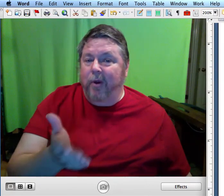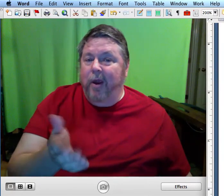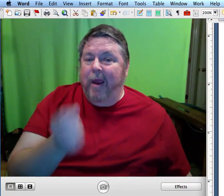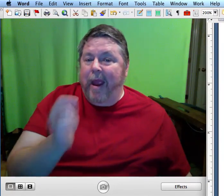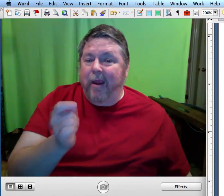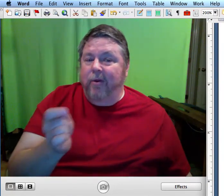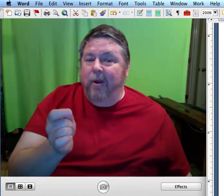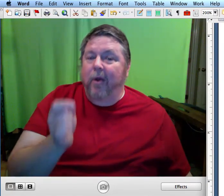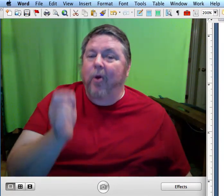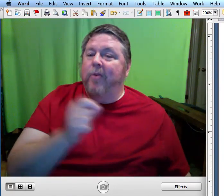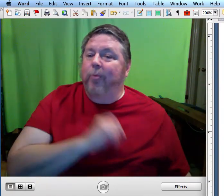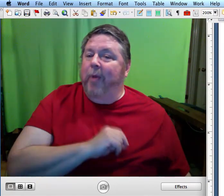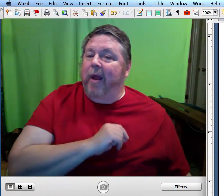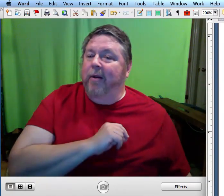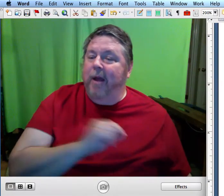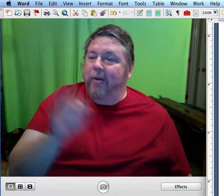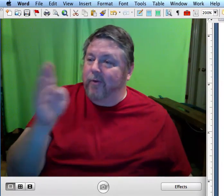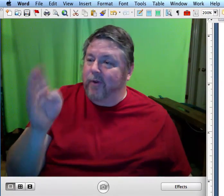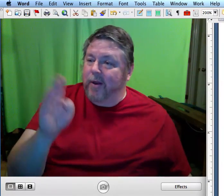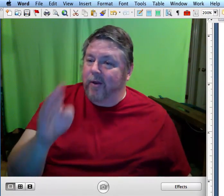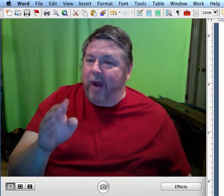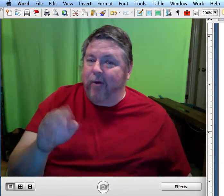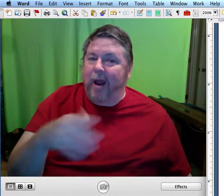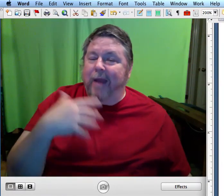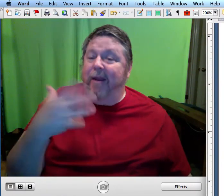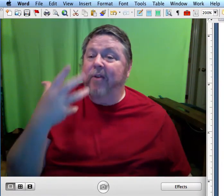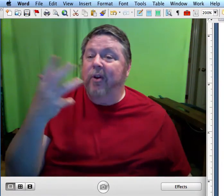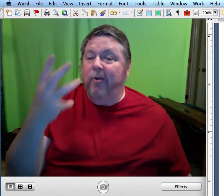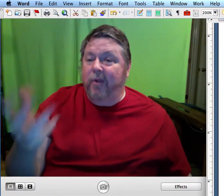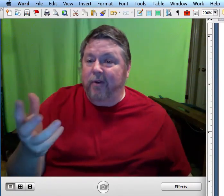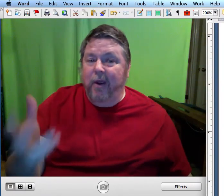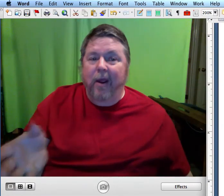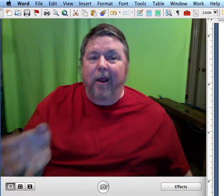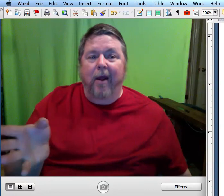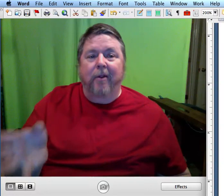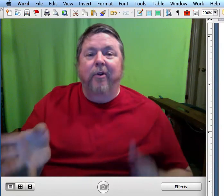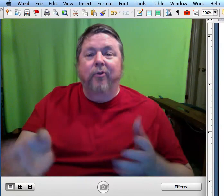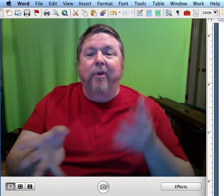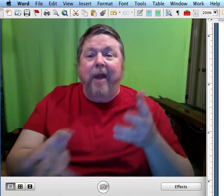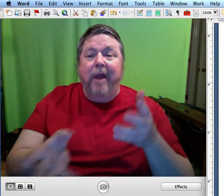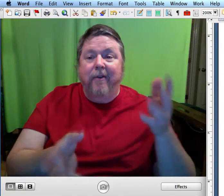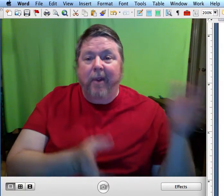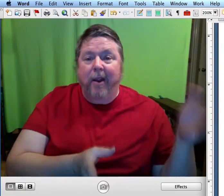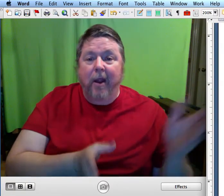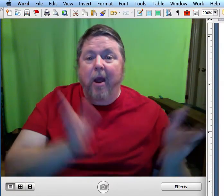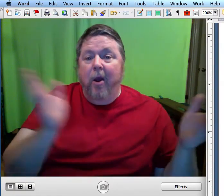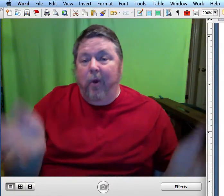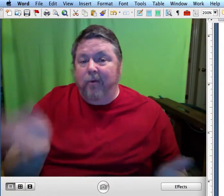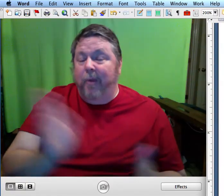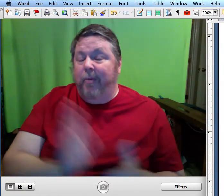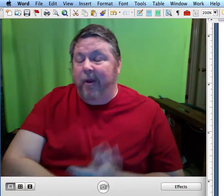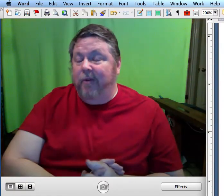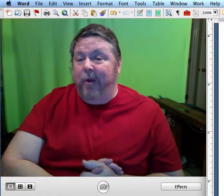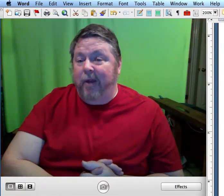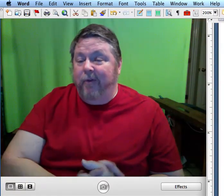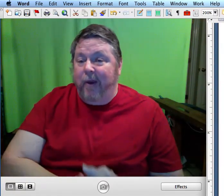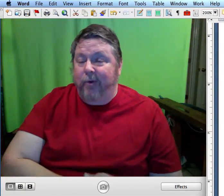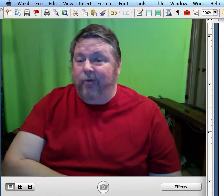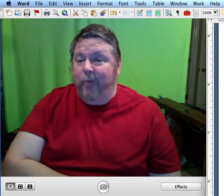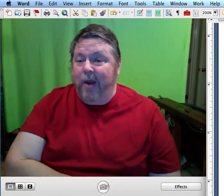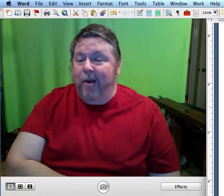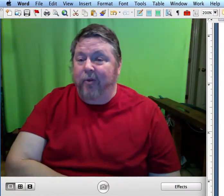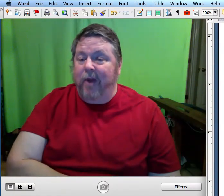work and what's your plan. Now that you've seen this pattern, I tend to do this. The solution tends to be something as simple as if